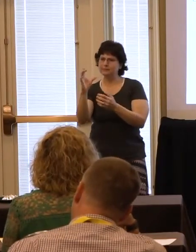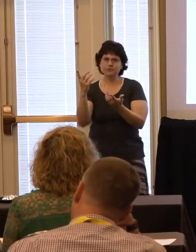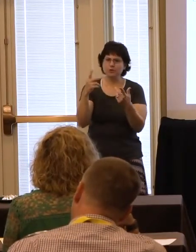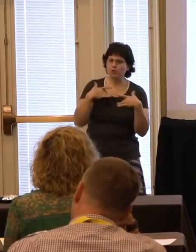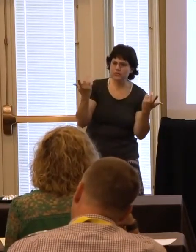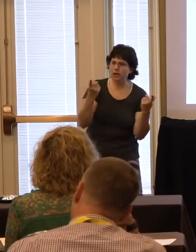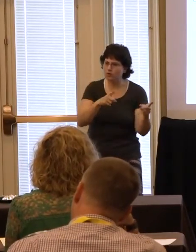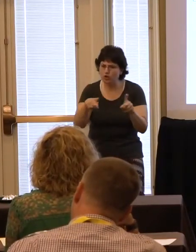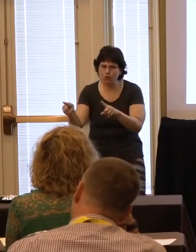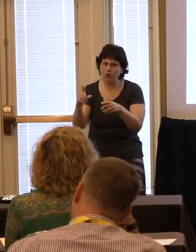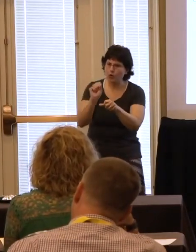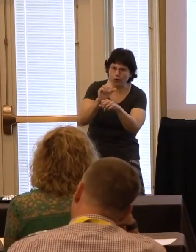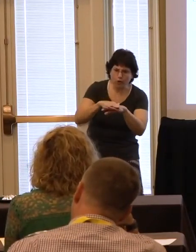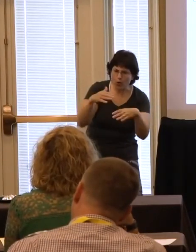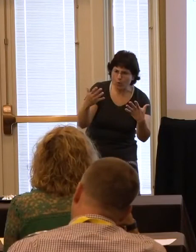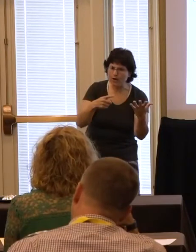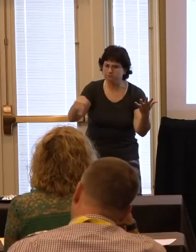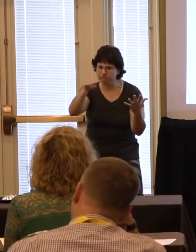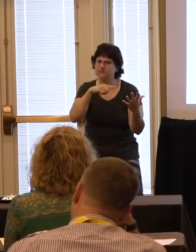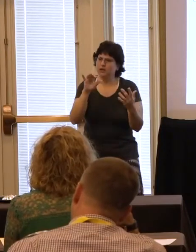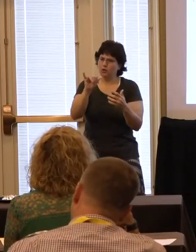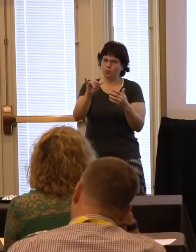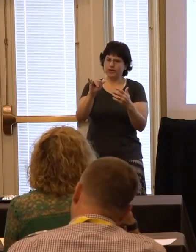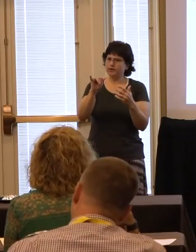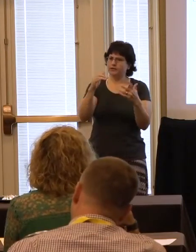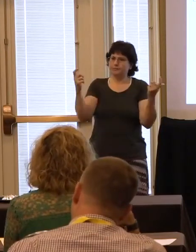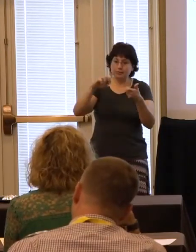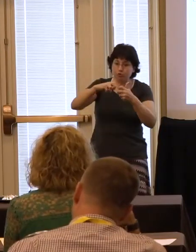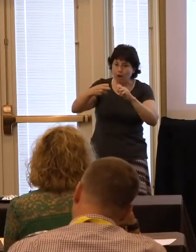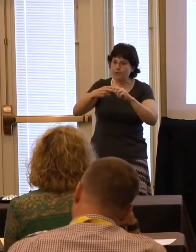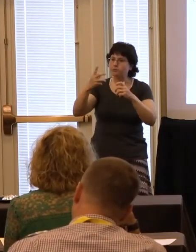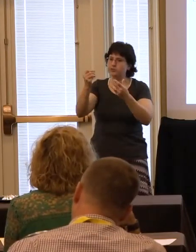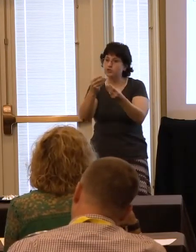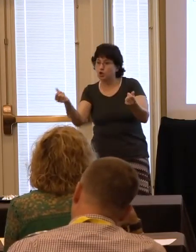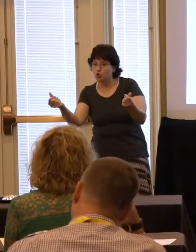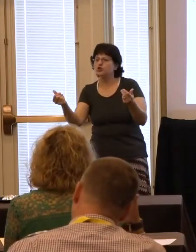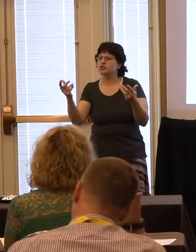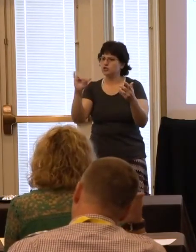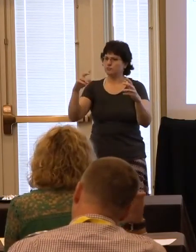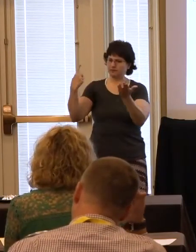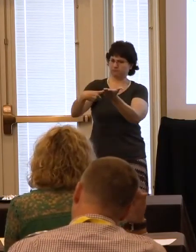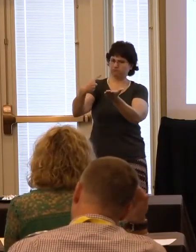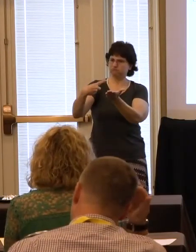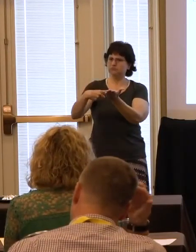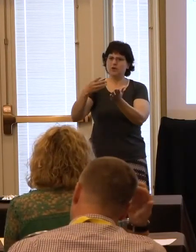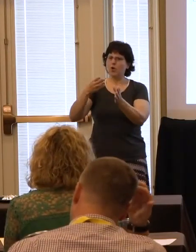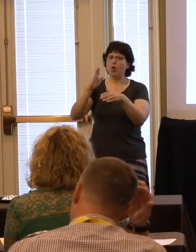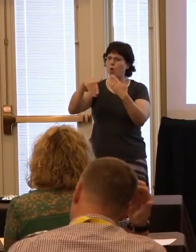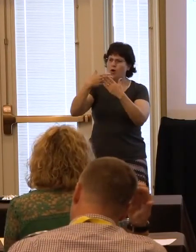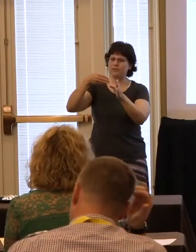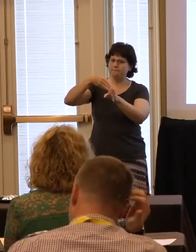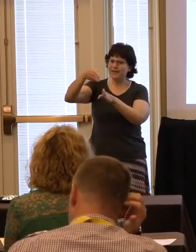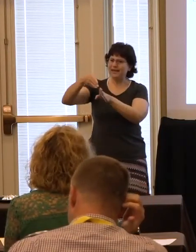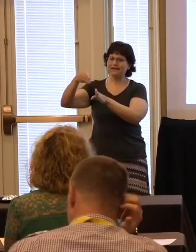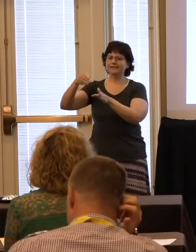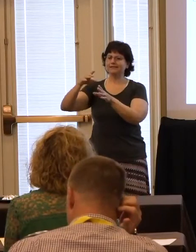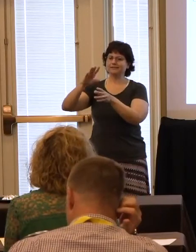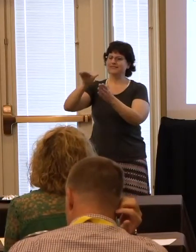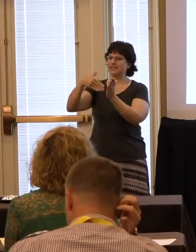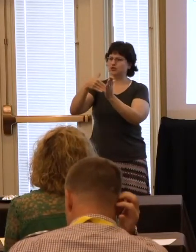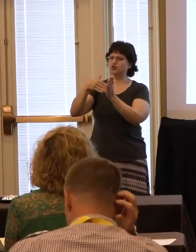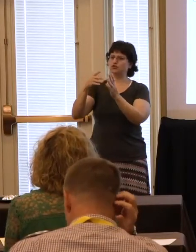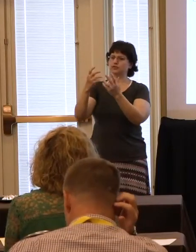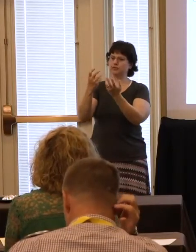what's going on? What are we working on? What are the big problems? What are the solutions? And all the main centers and the fellowships all get